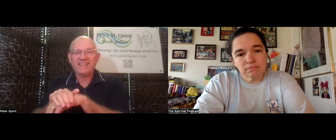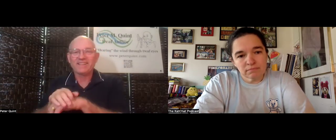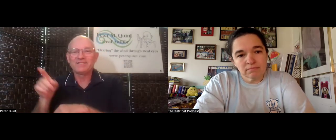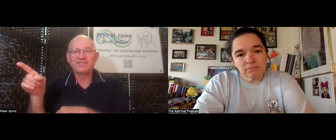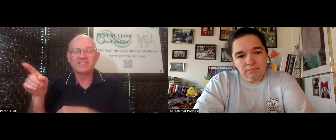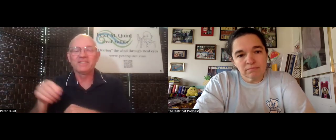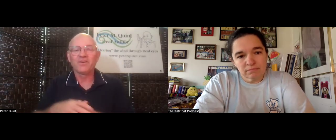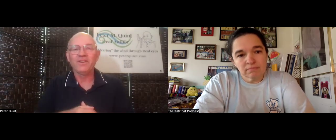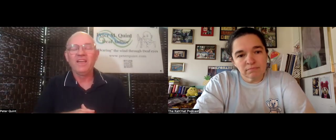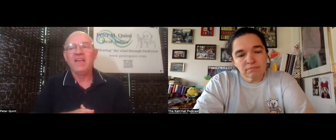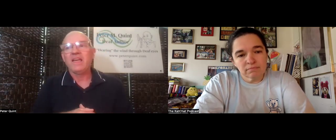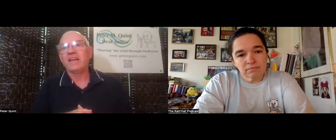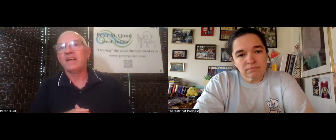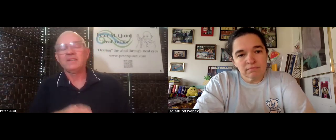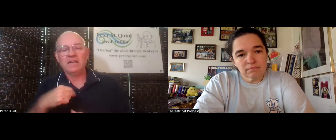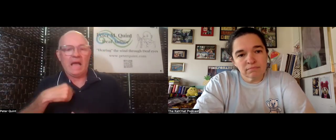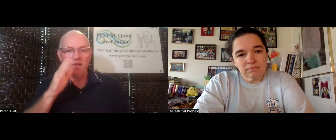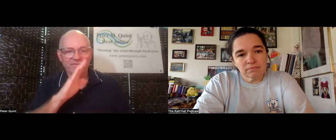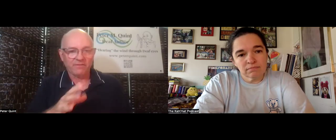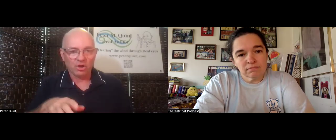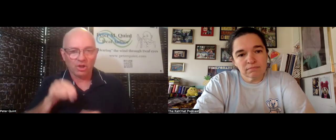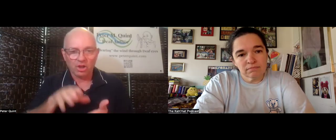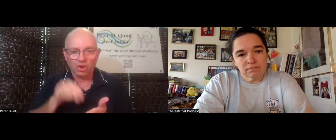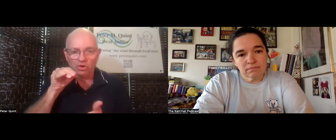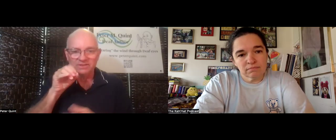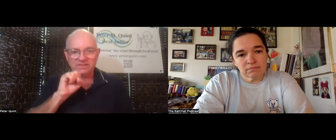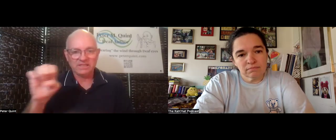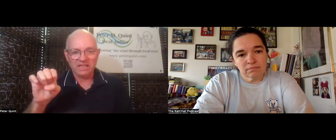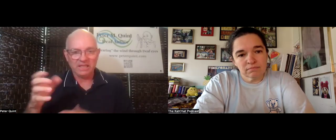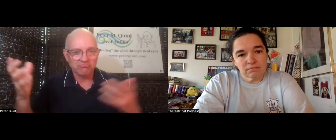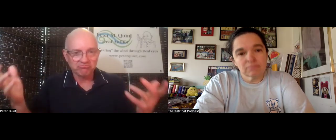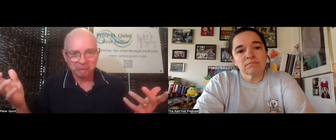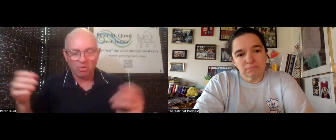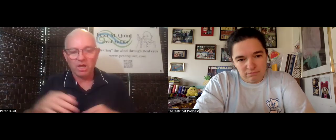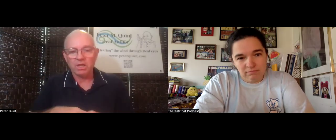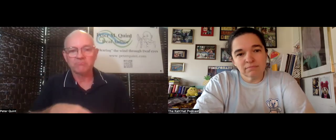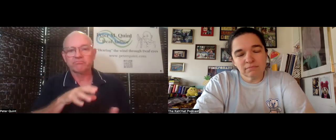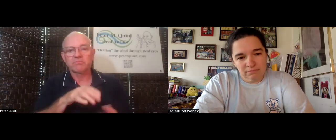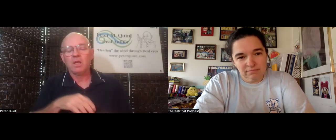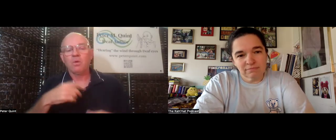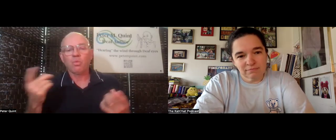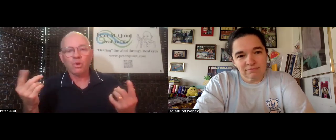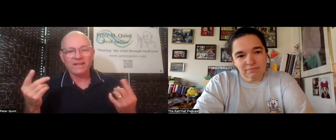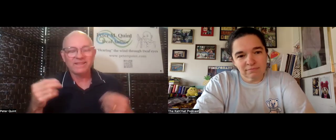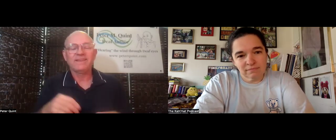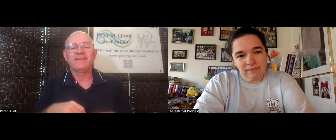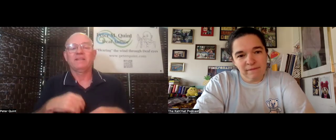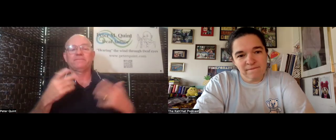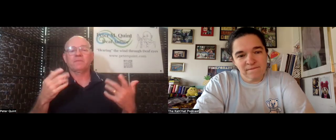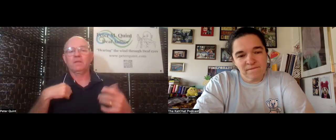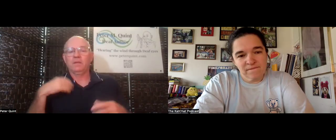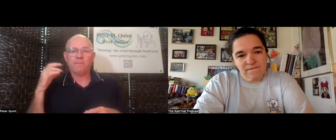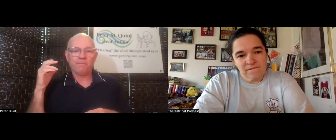sign English, you know, and I've never learned. Okay, what I